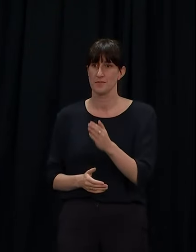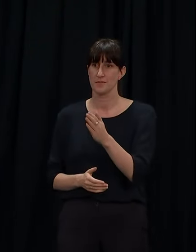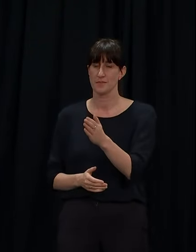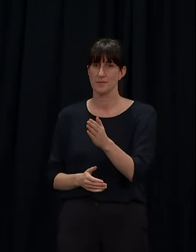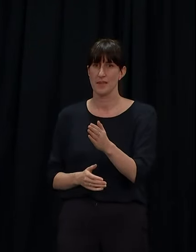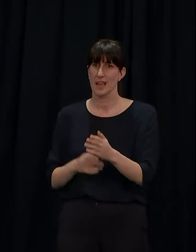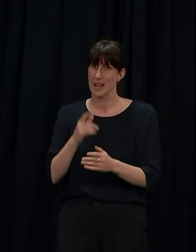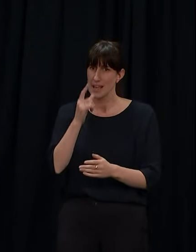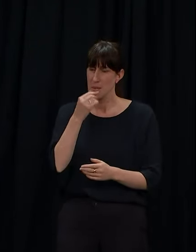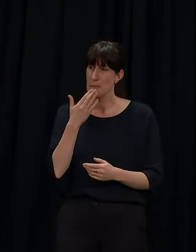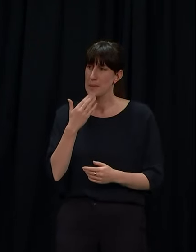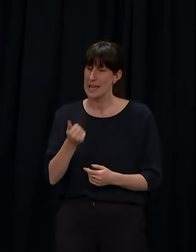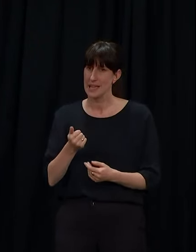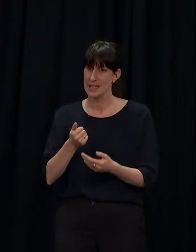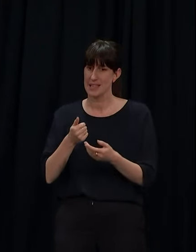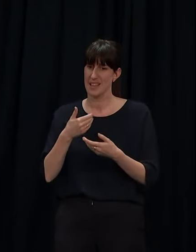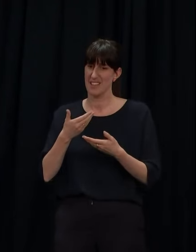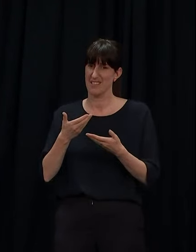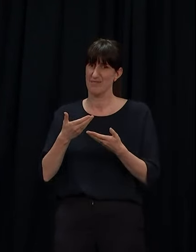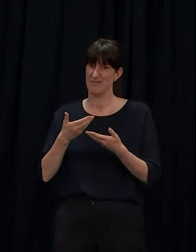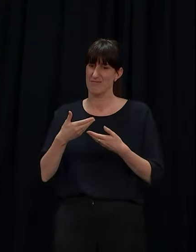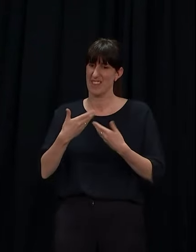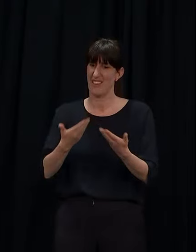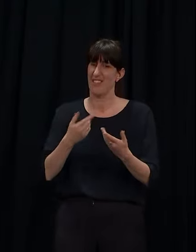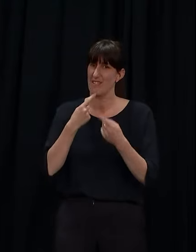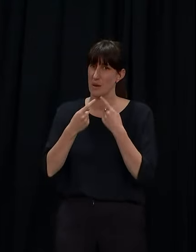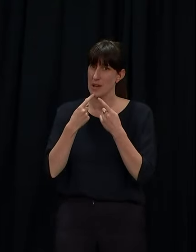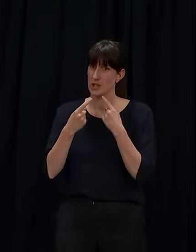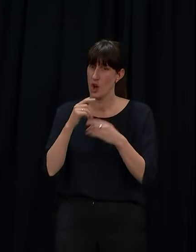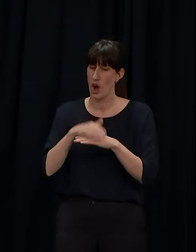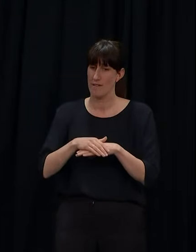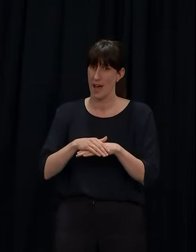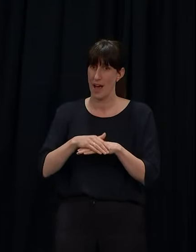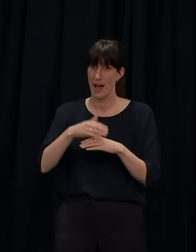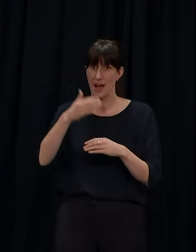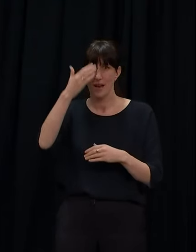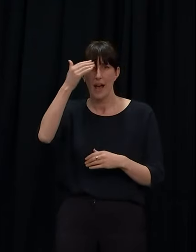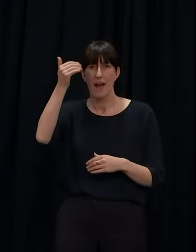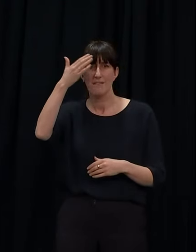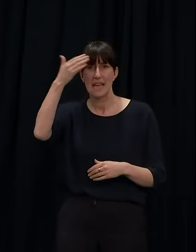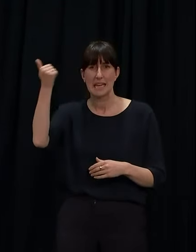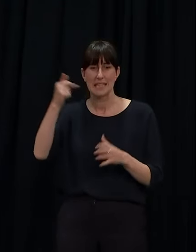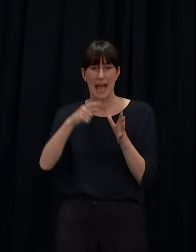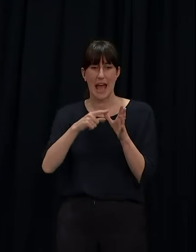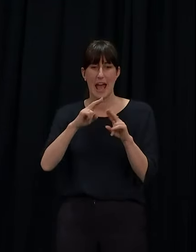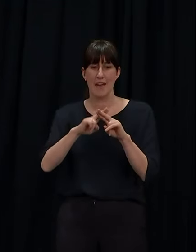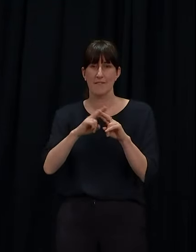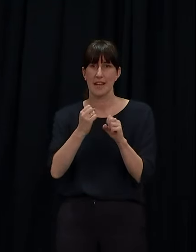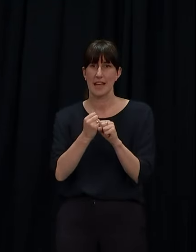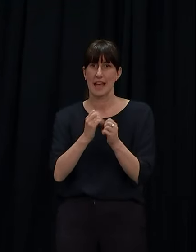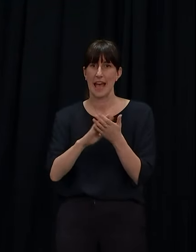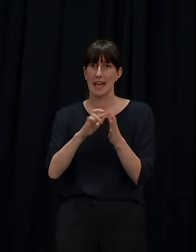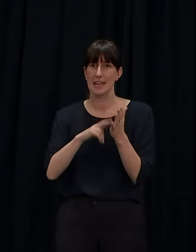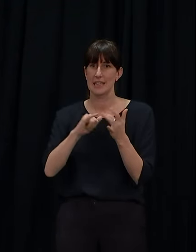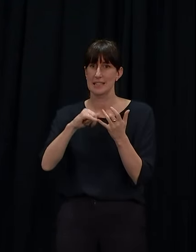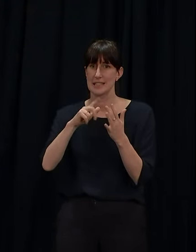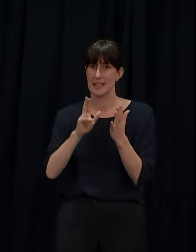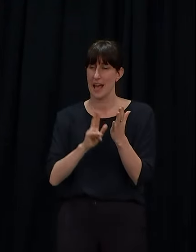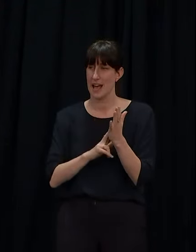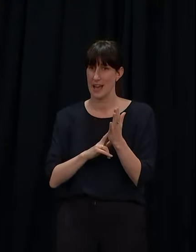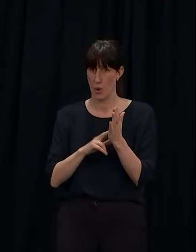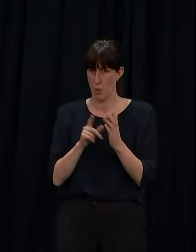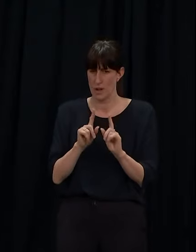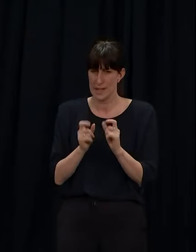in Afghanistan, how that's going in terms of the numbers we've managed to get out so far? I expect so. Our intention was to provide